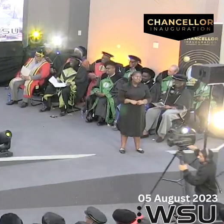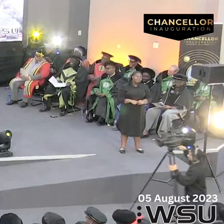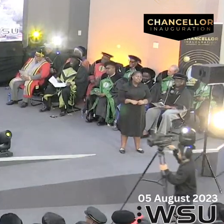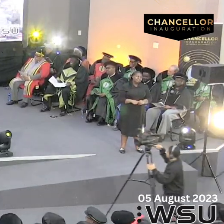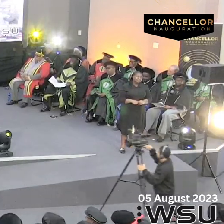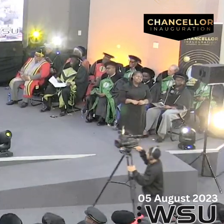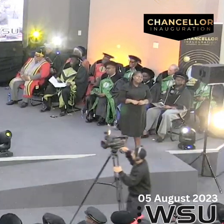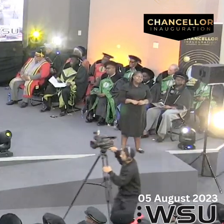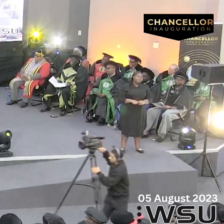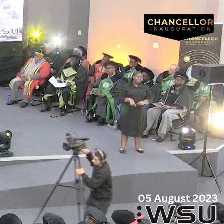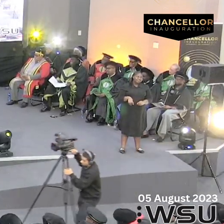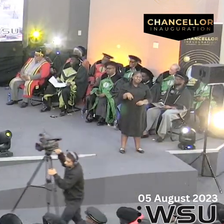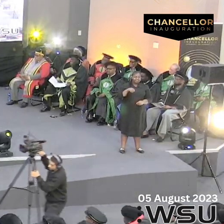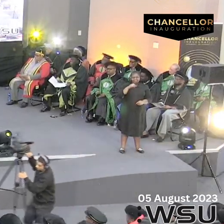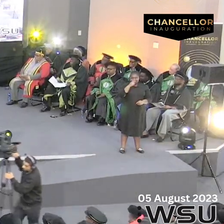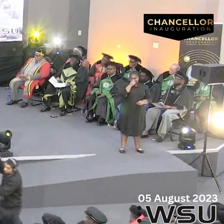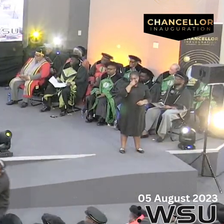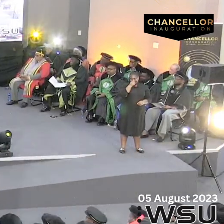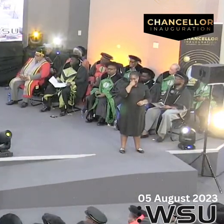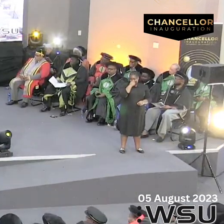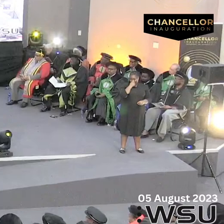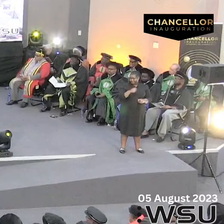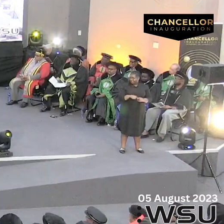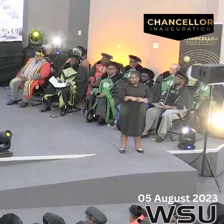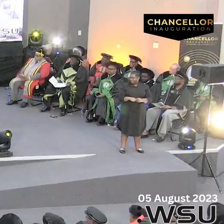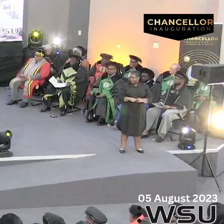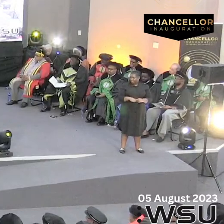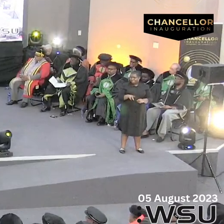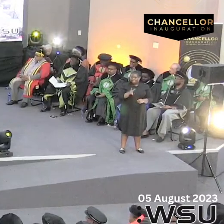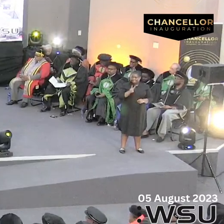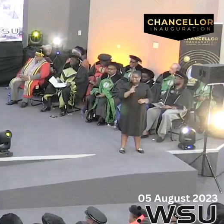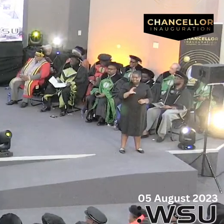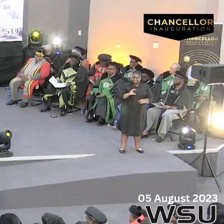Tembeg, Ngukaitobi, the VC,